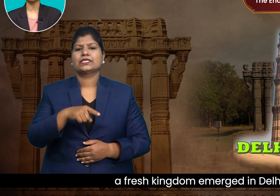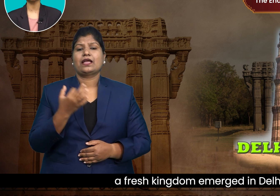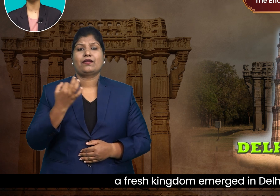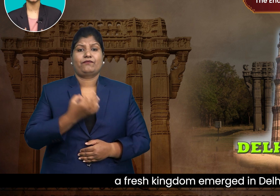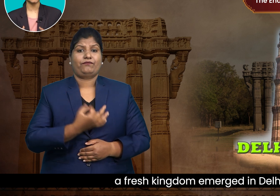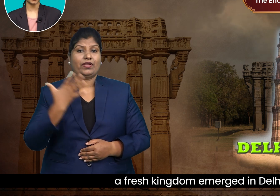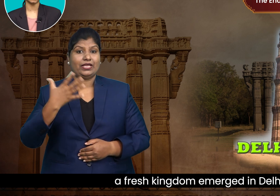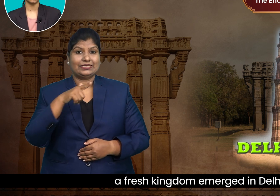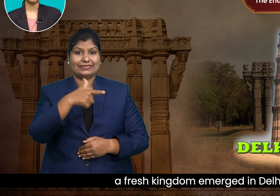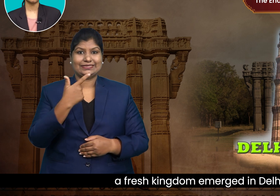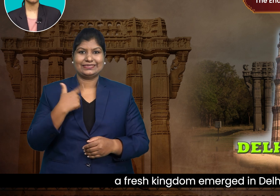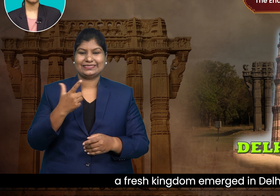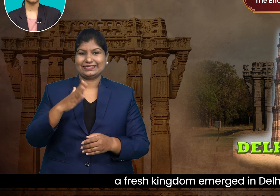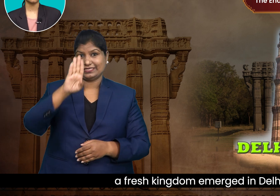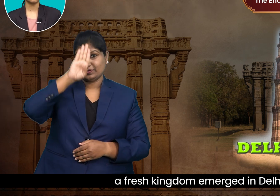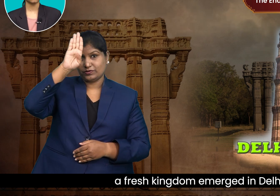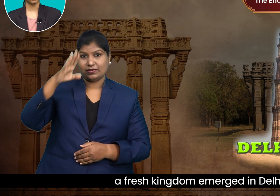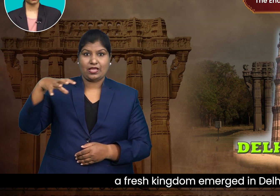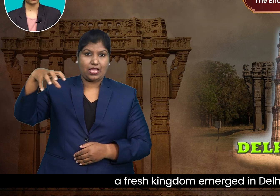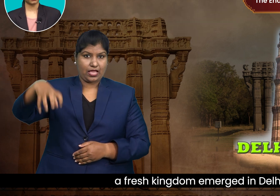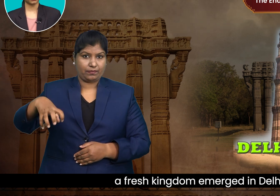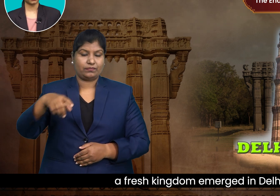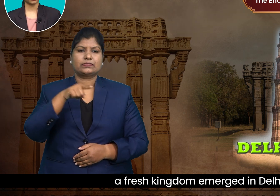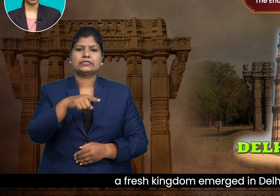kingdom emerged in Delhi.